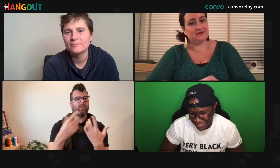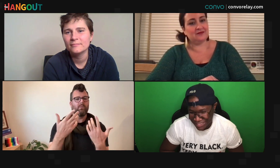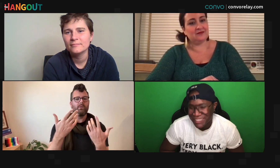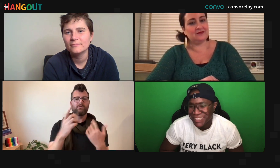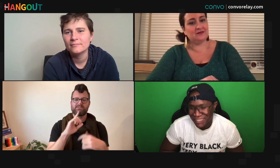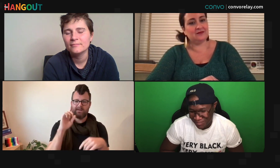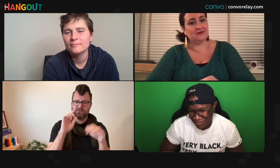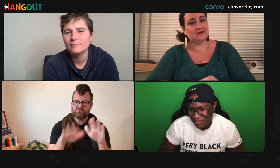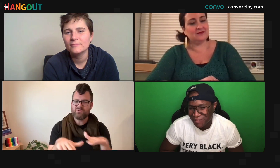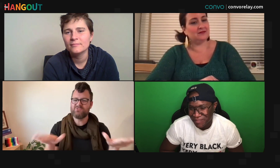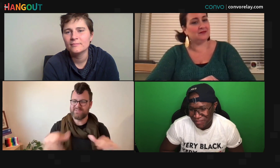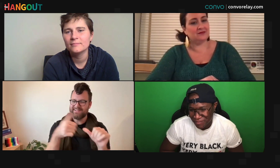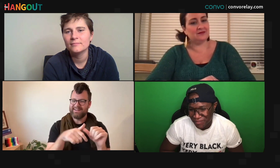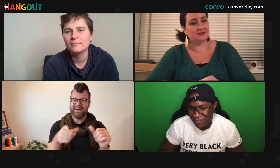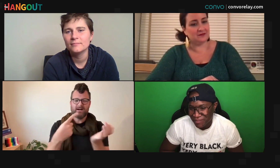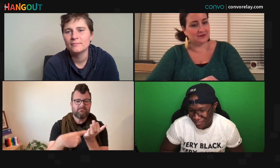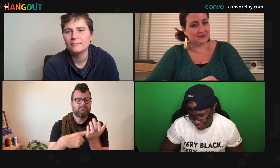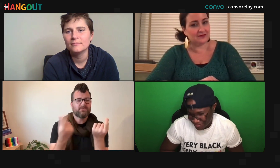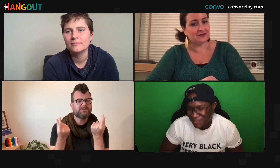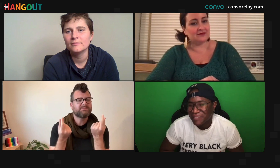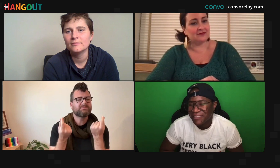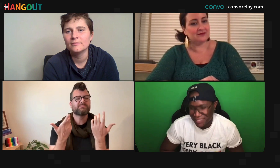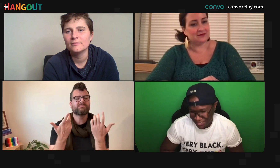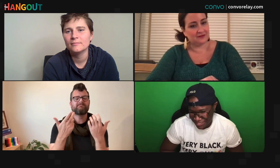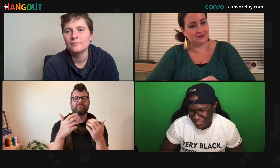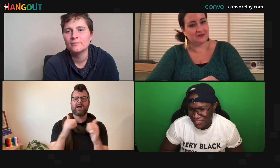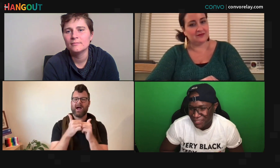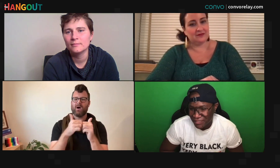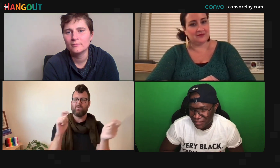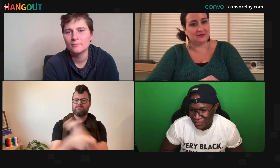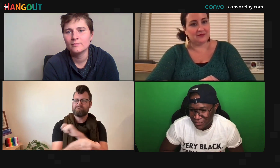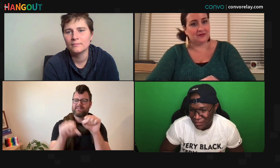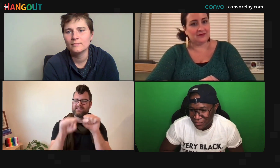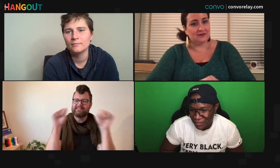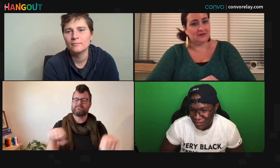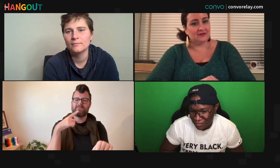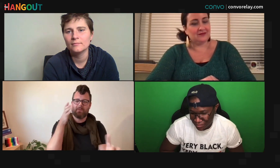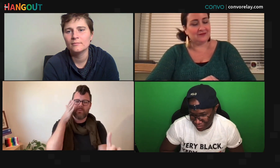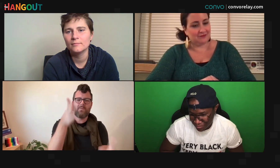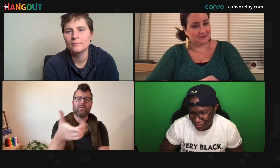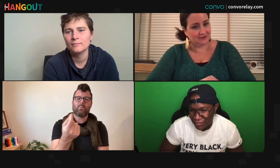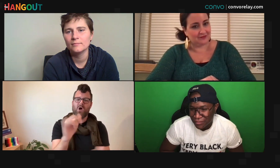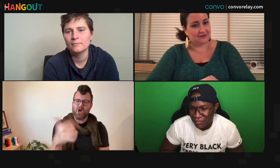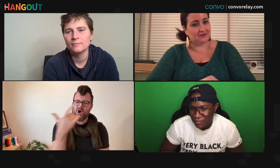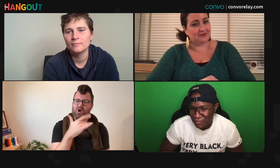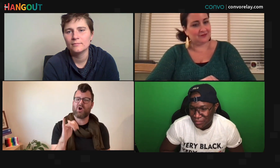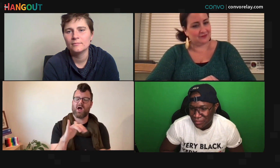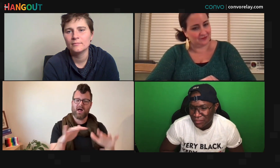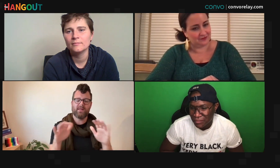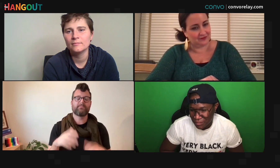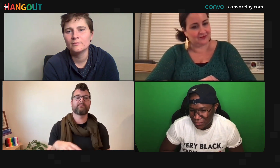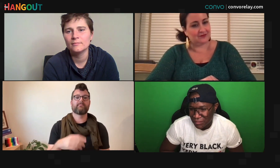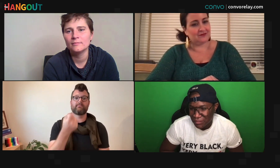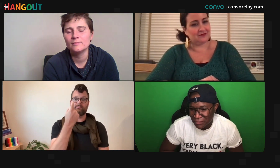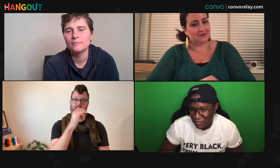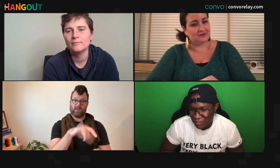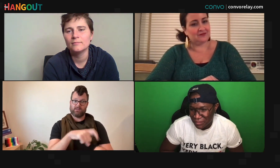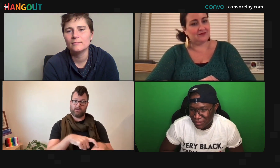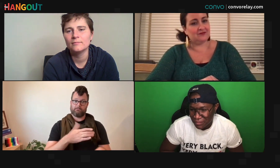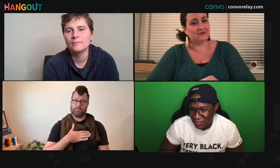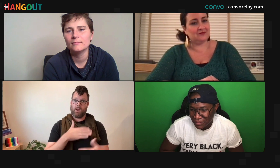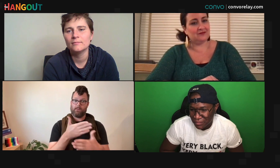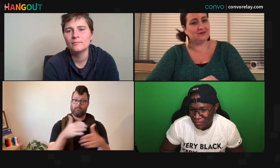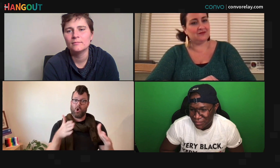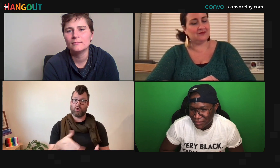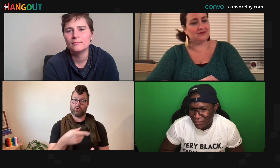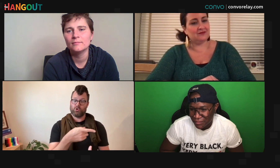that Victorica and I had previously discussed deaf children and what we're going to do and how we're going to transform the system in the future and what's that going to